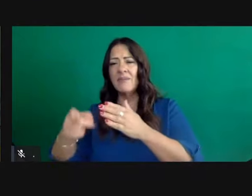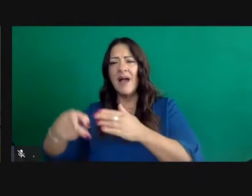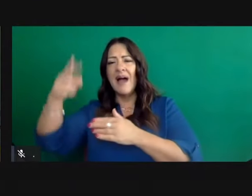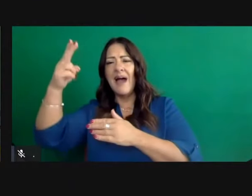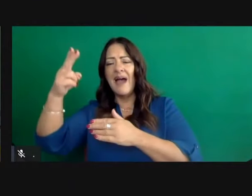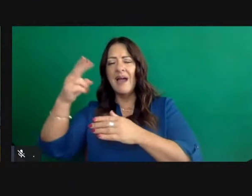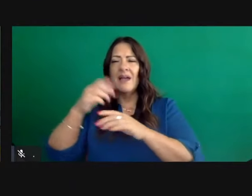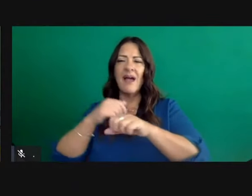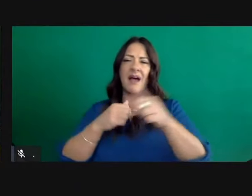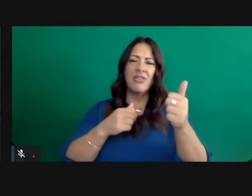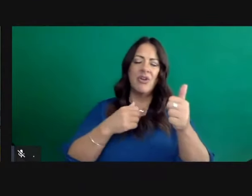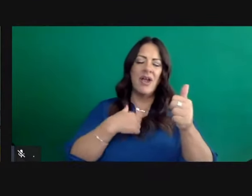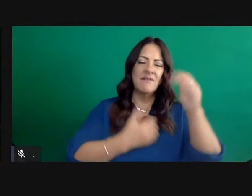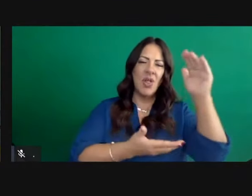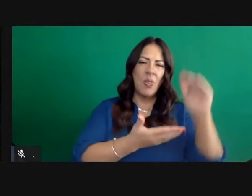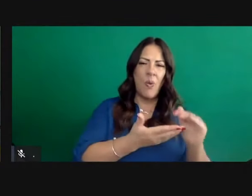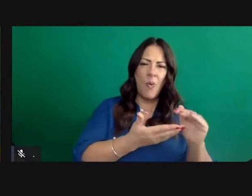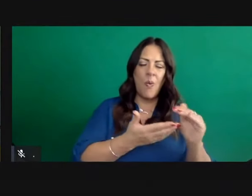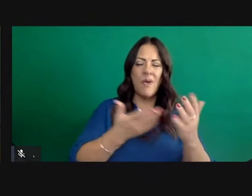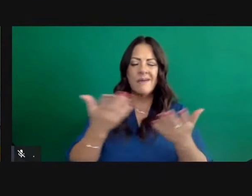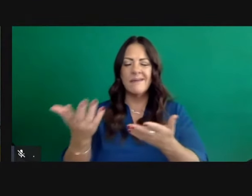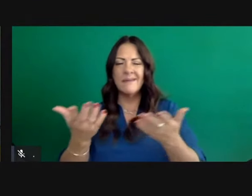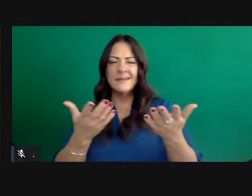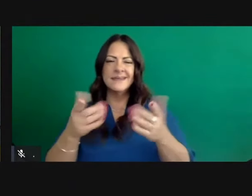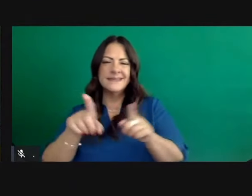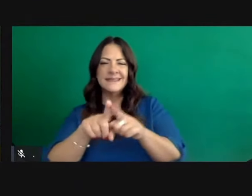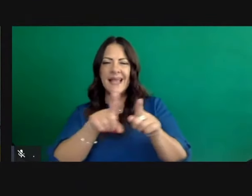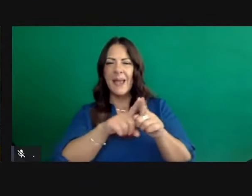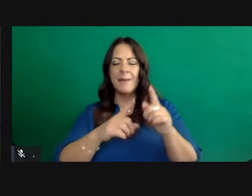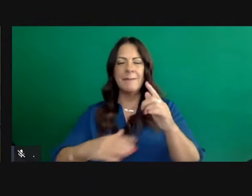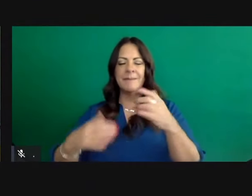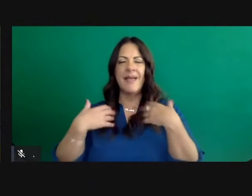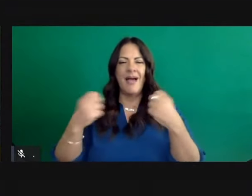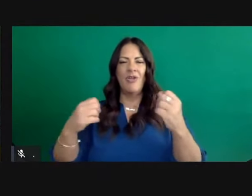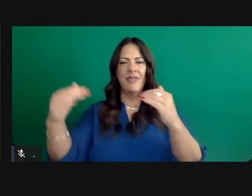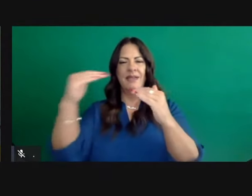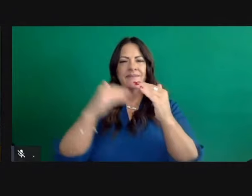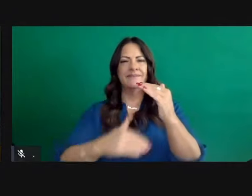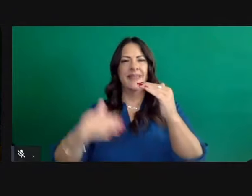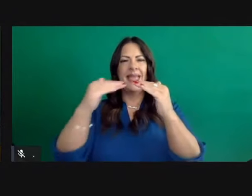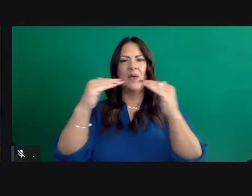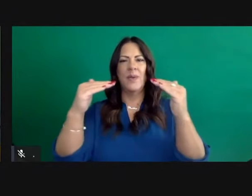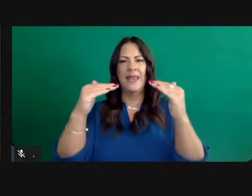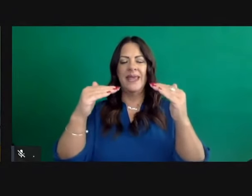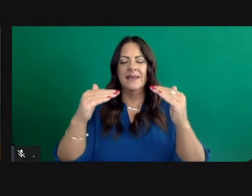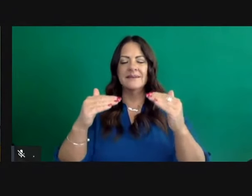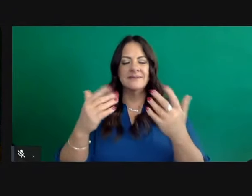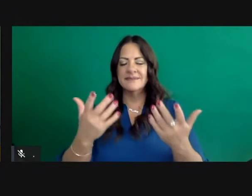transmission. It's important, just as I mentioned in the health equity measure, to consider how